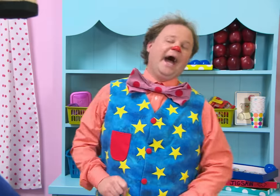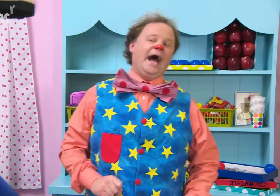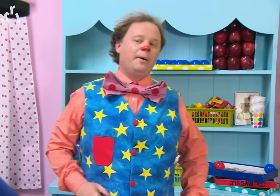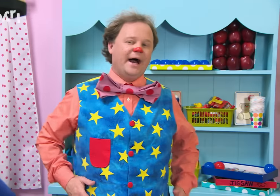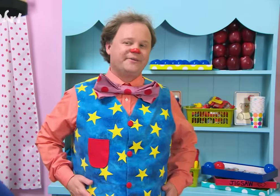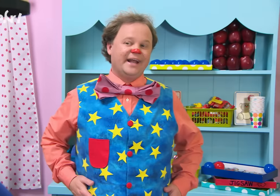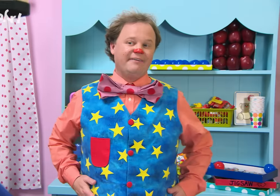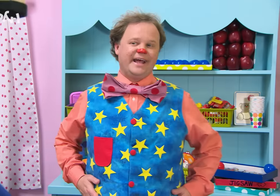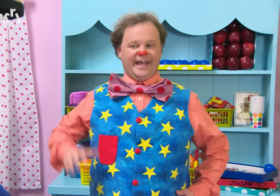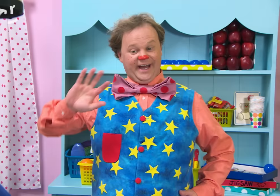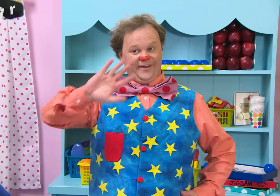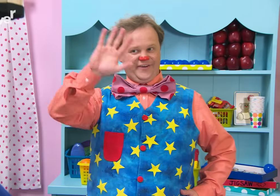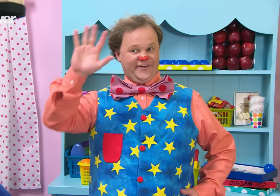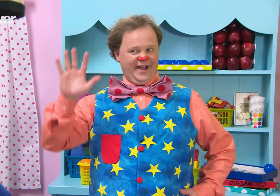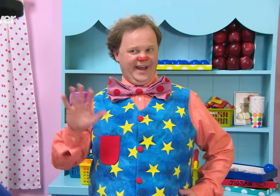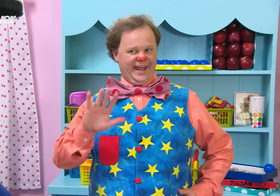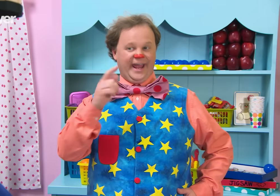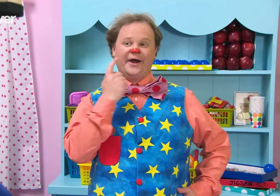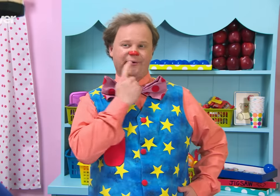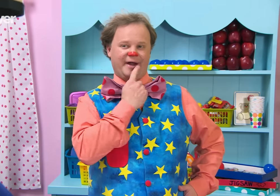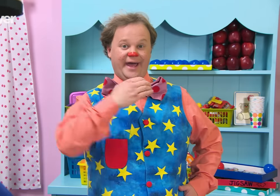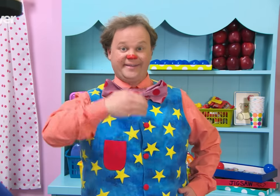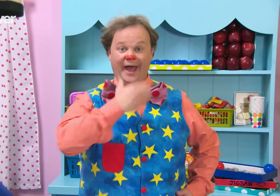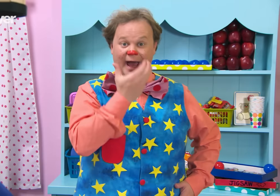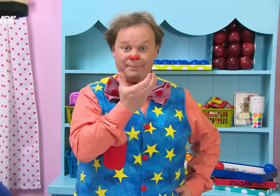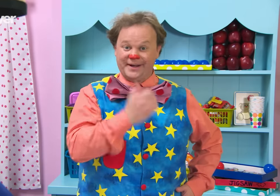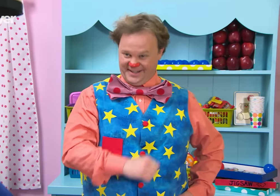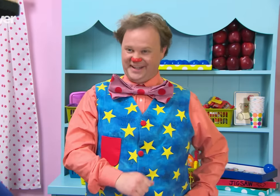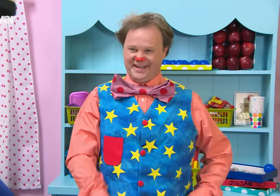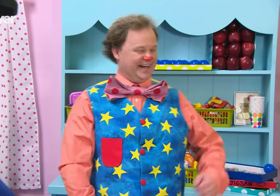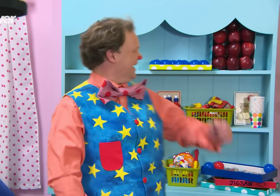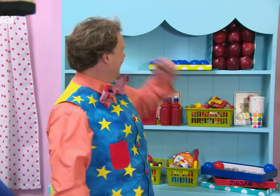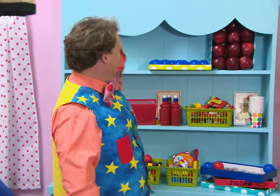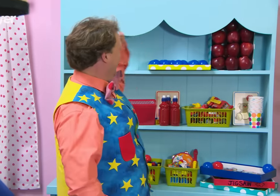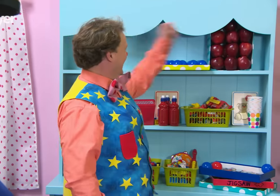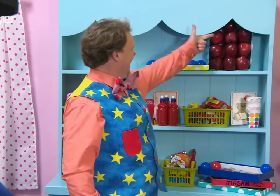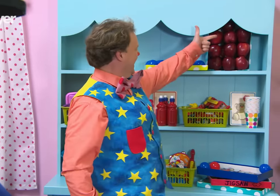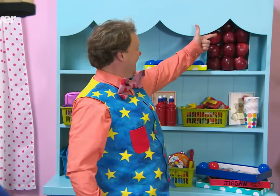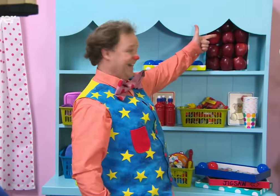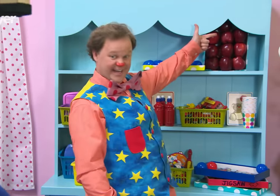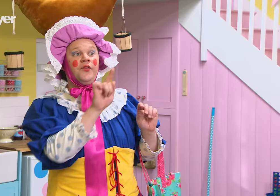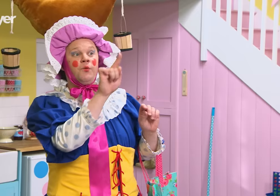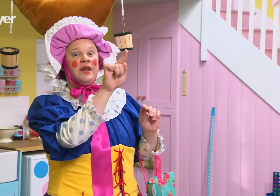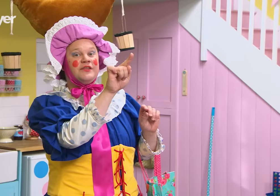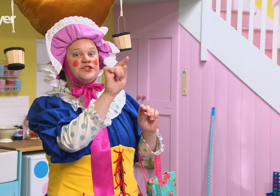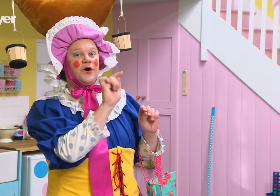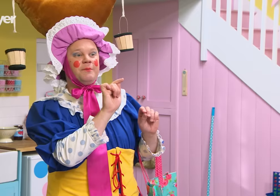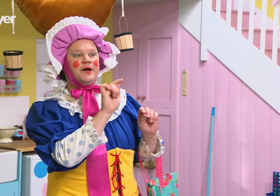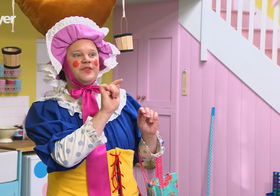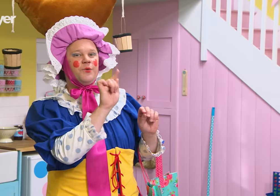How about a lovely, shiny red apple? Sounds interesting. Not the one at the top, the one